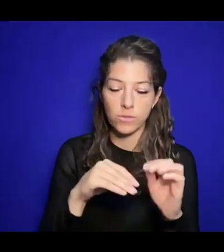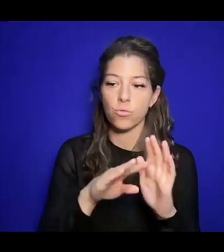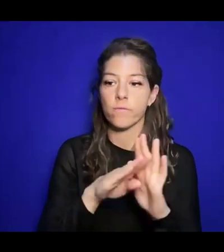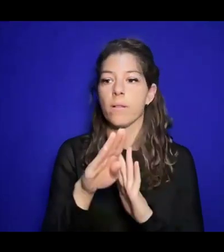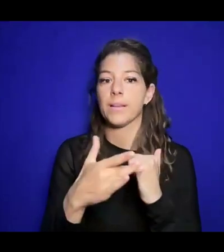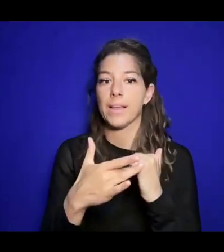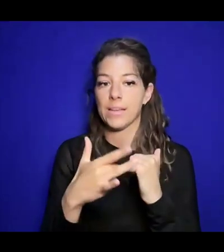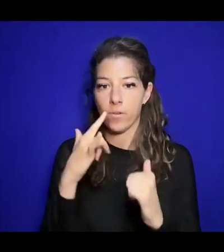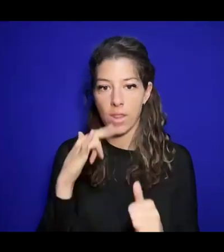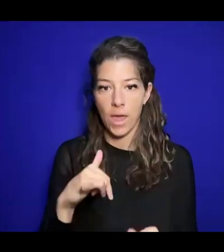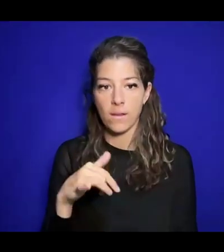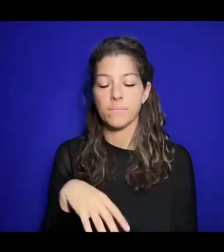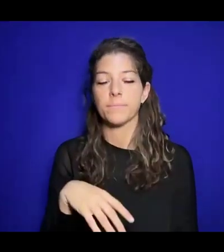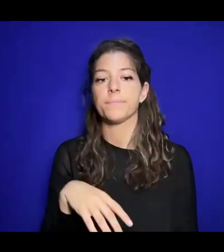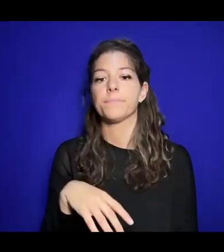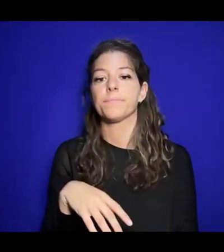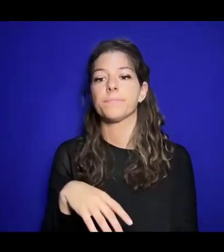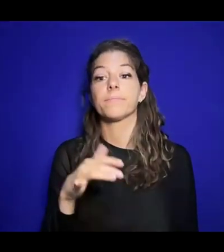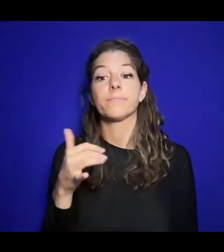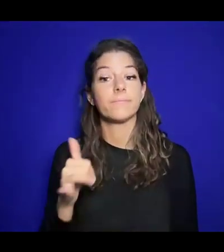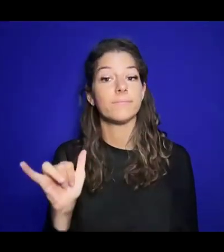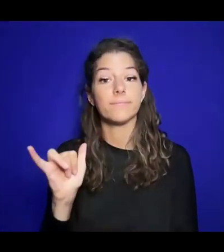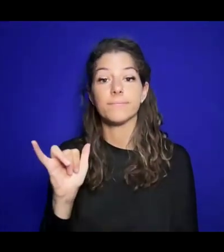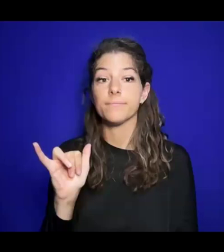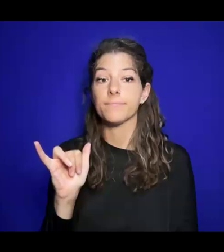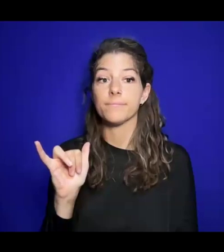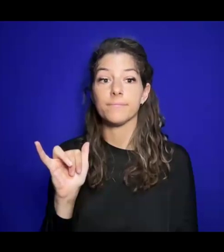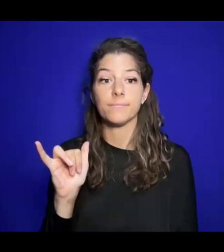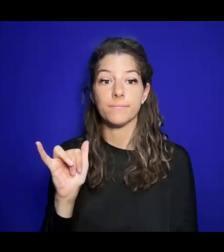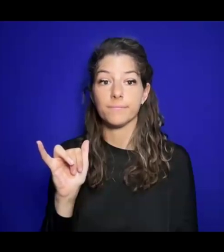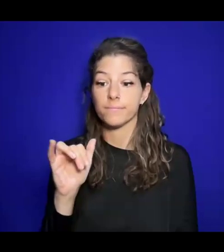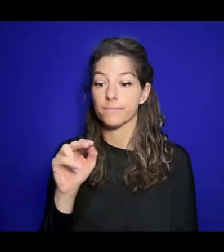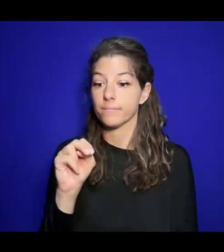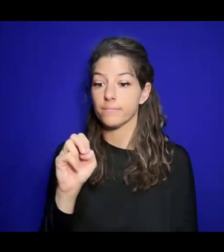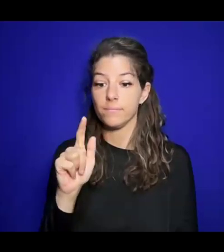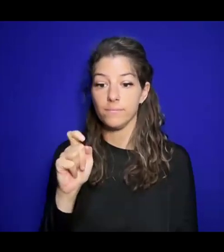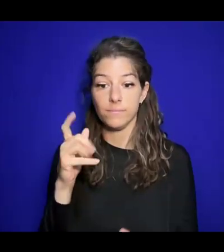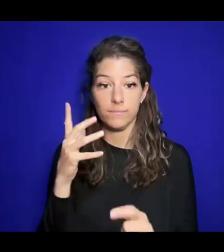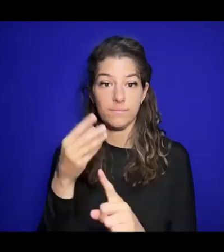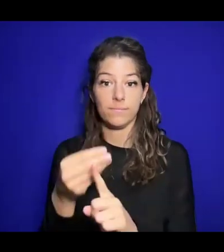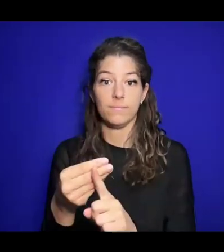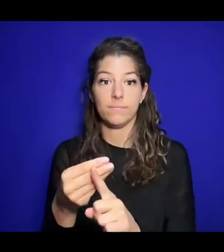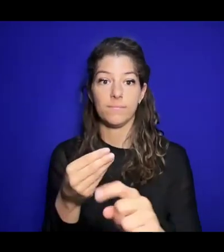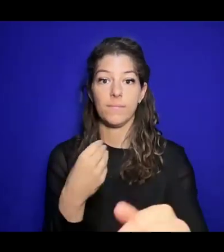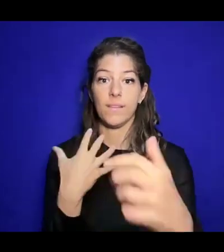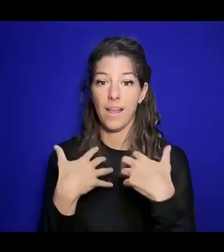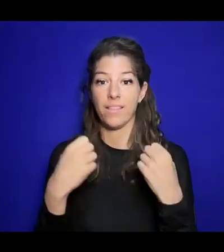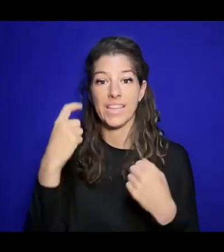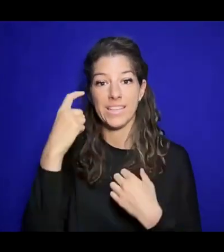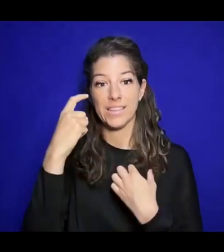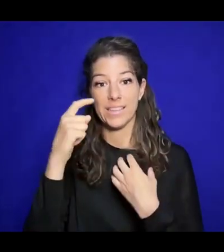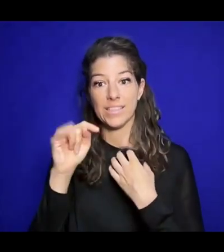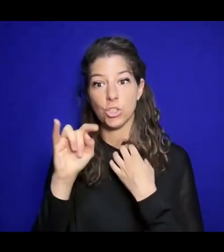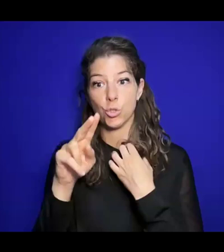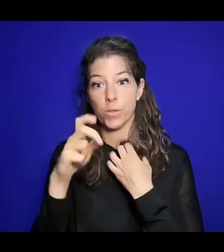a technique to do that. Okay. But you still had to put that needle through healthy tissue in the brain or in the